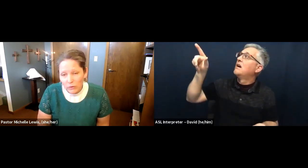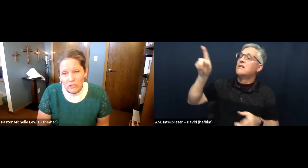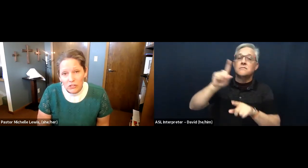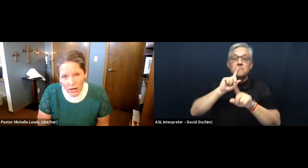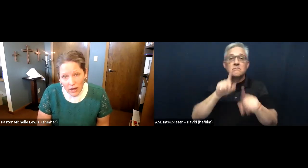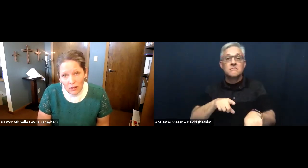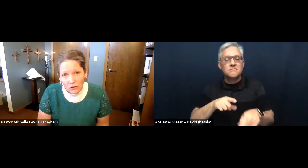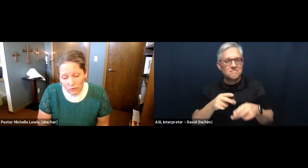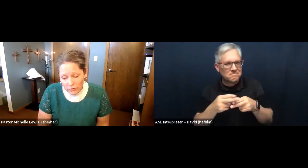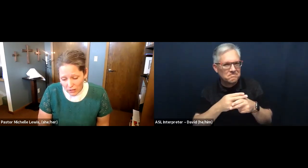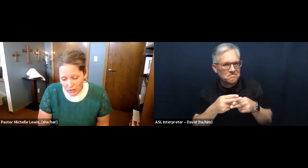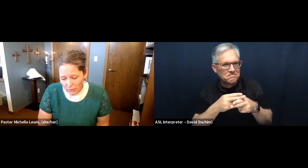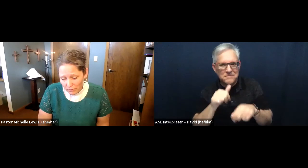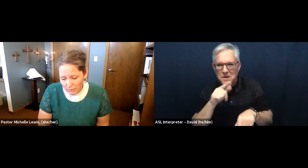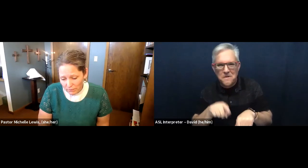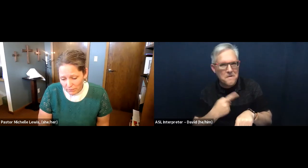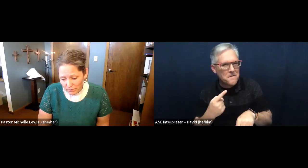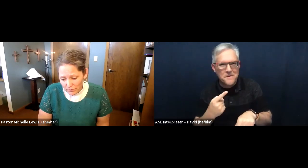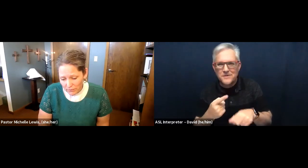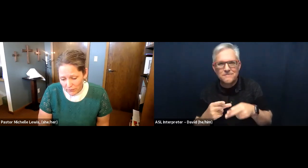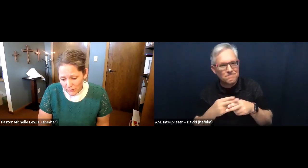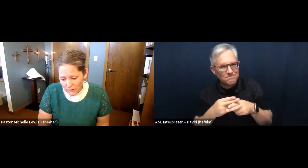for we shall overcome